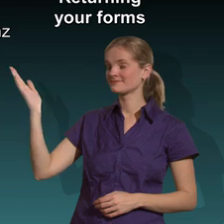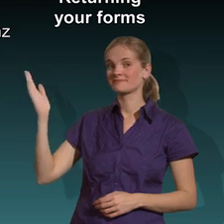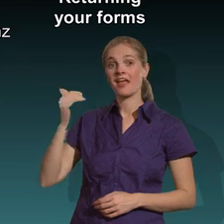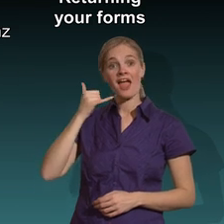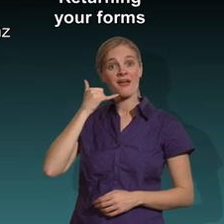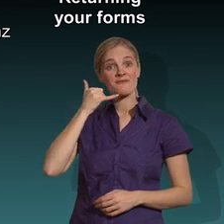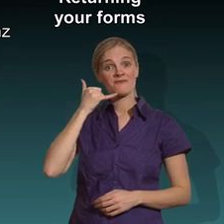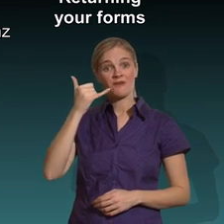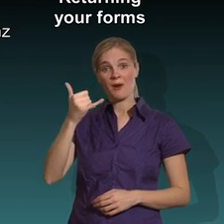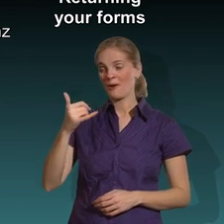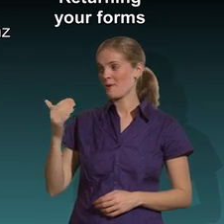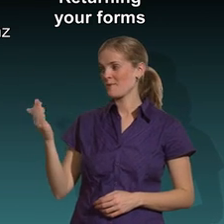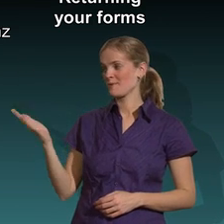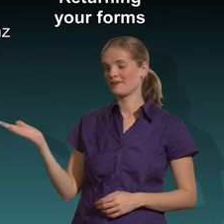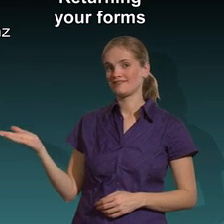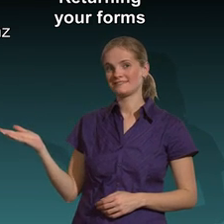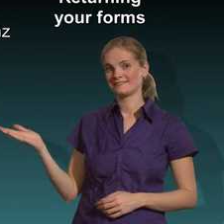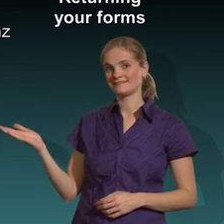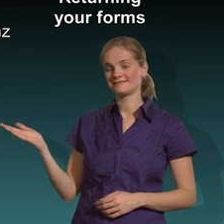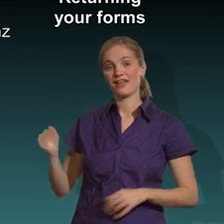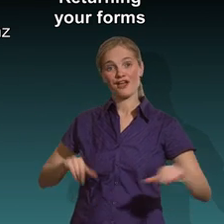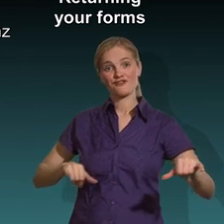the fax number, the free phone,